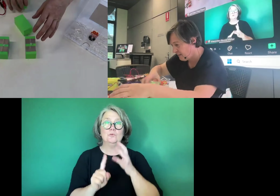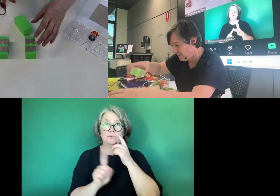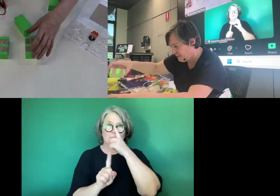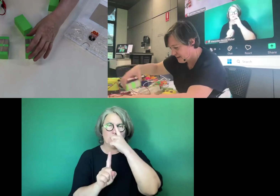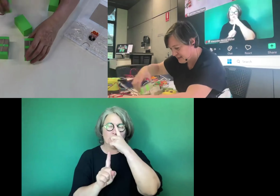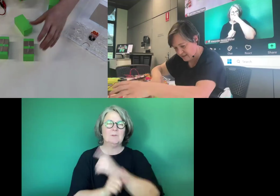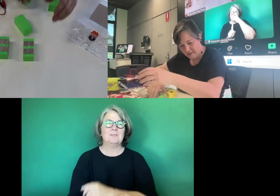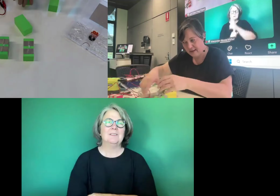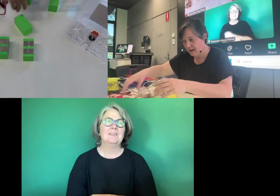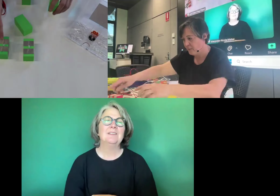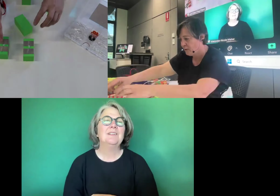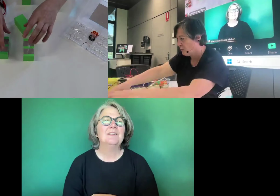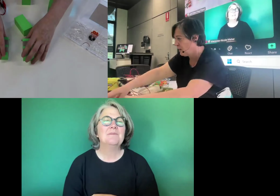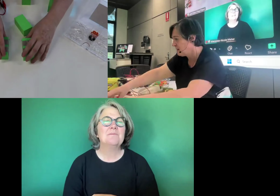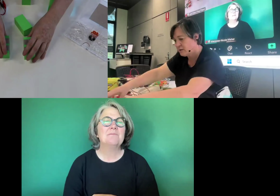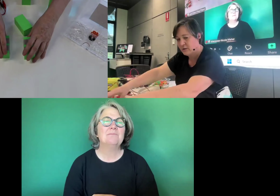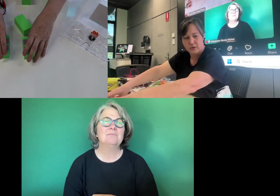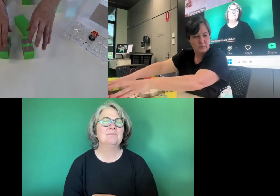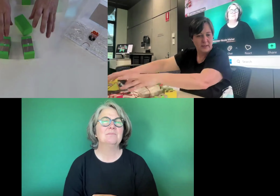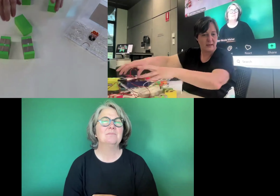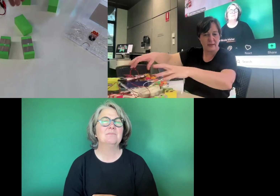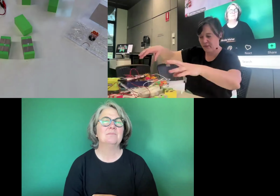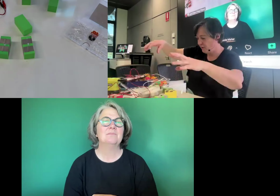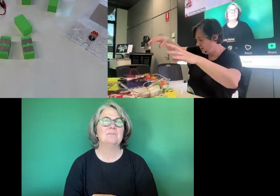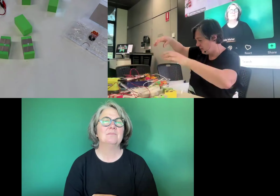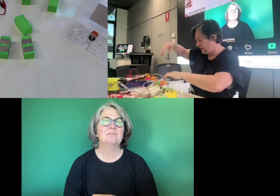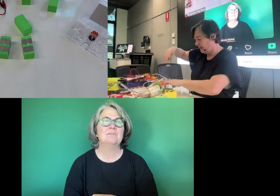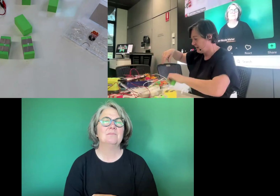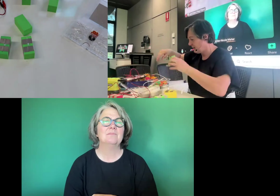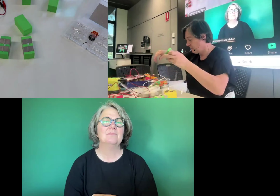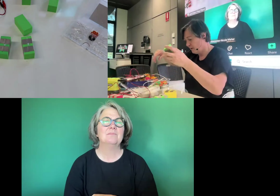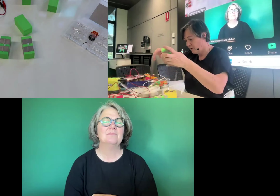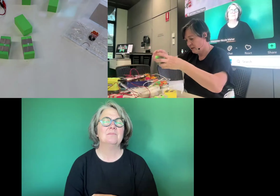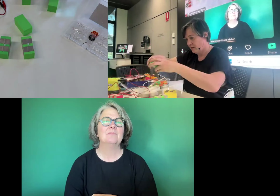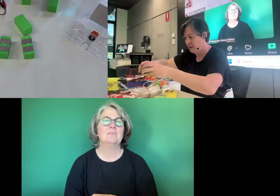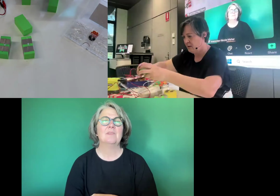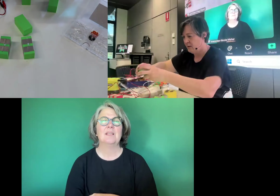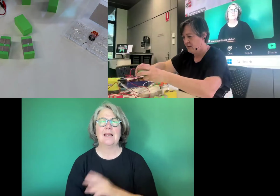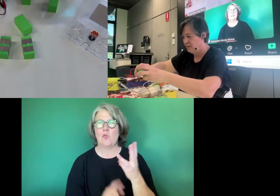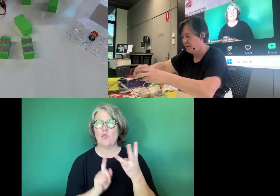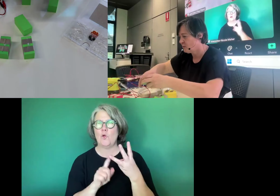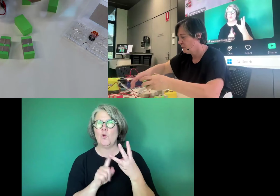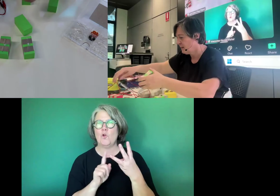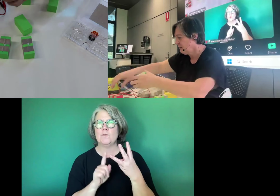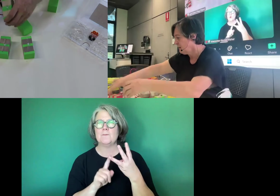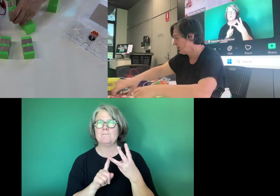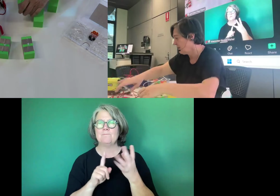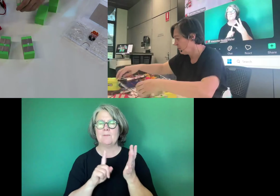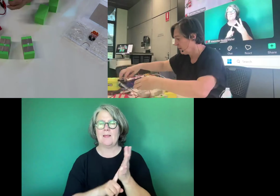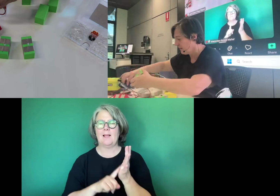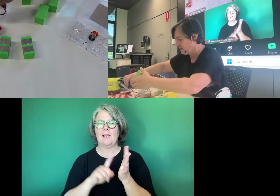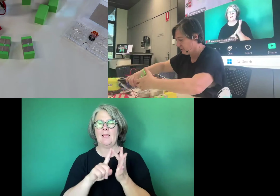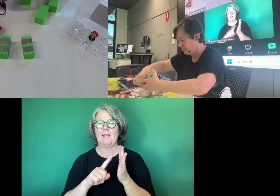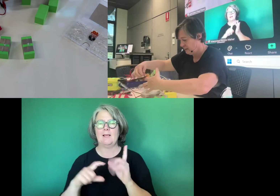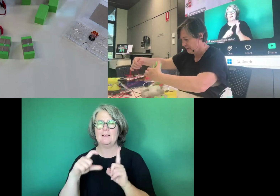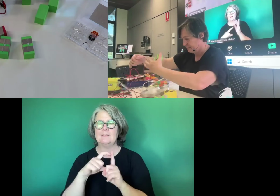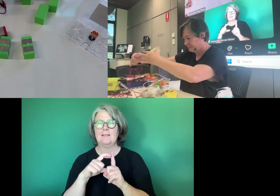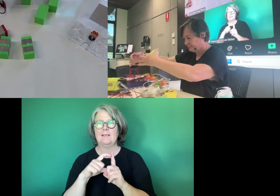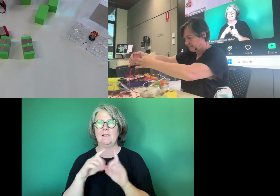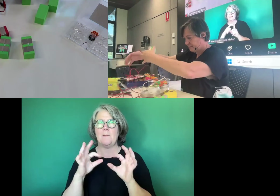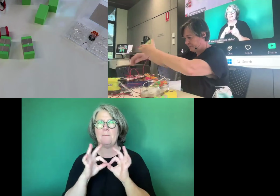this is how versatile they are. We've got 1, 2, we need a third LED block. These are working. Now, what I'm going to